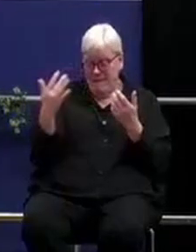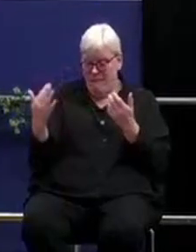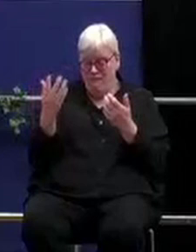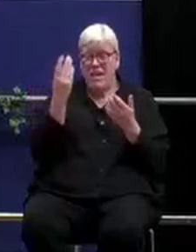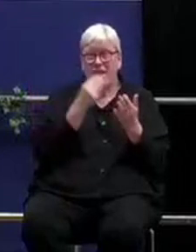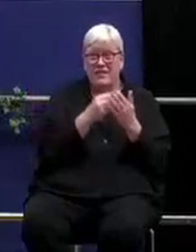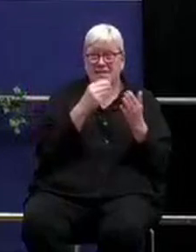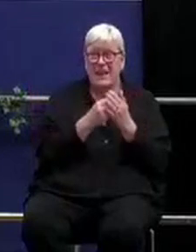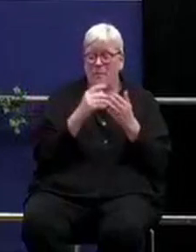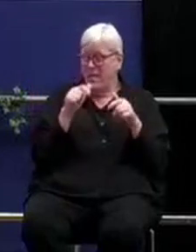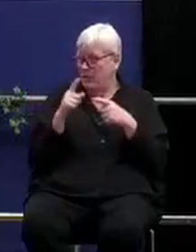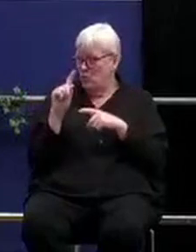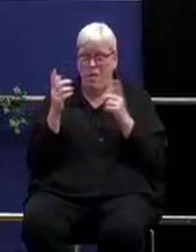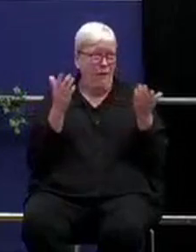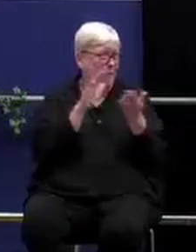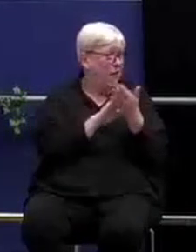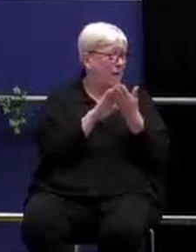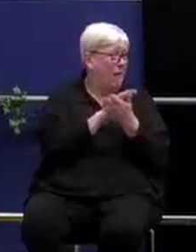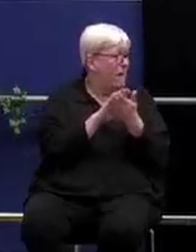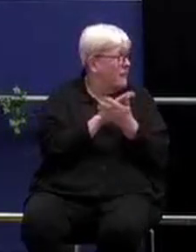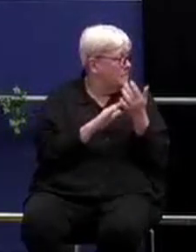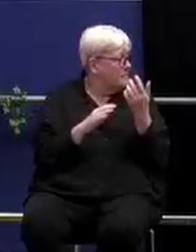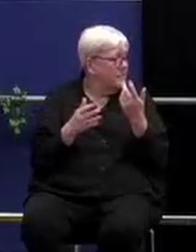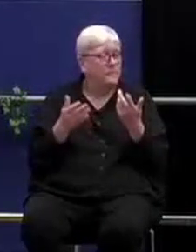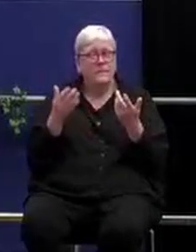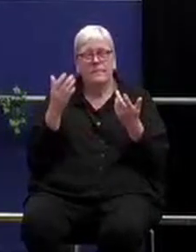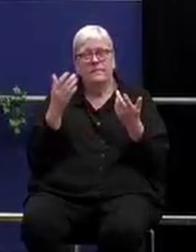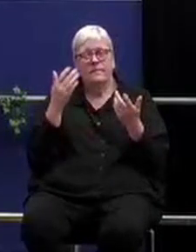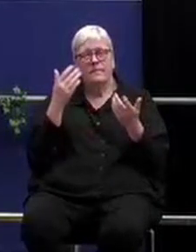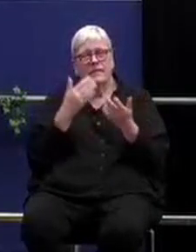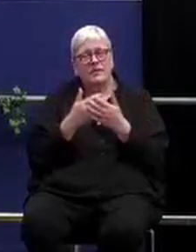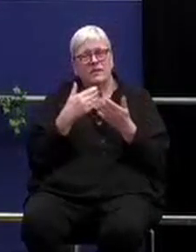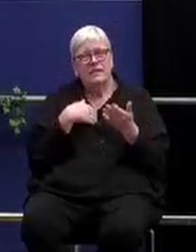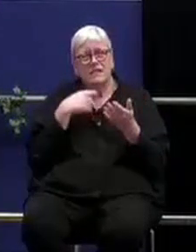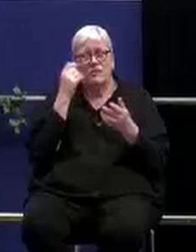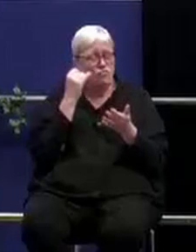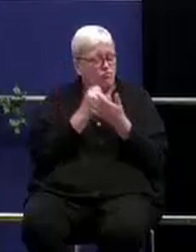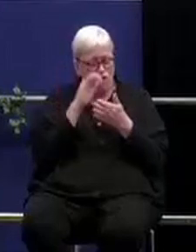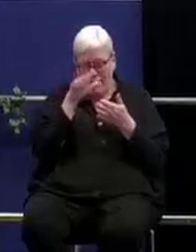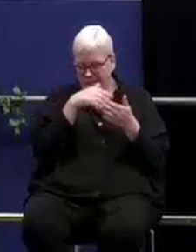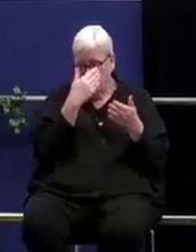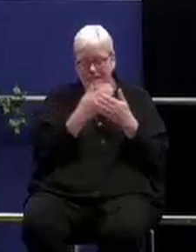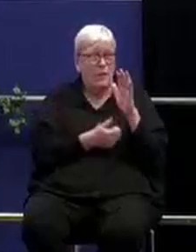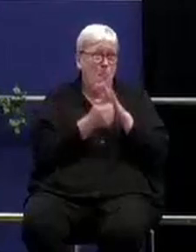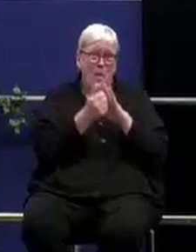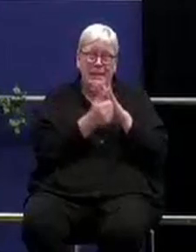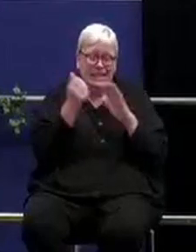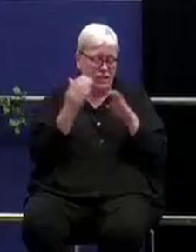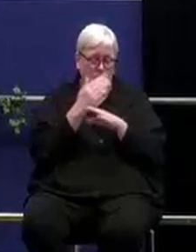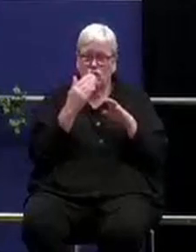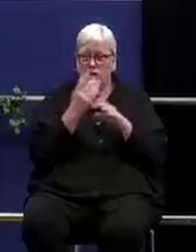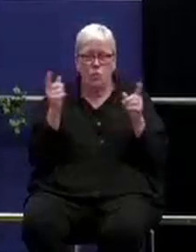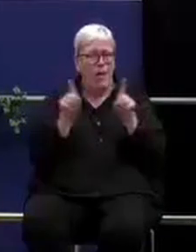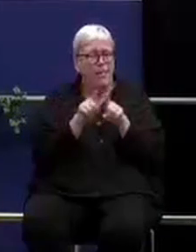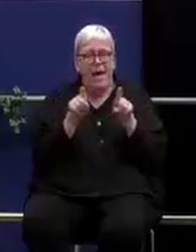that language? Just say what it is. And I think that just gives a real wrong interpretation of what the publishing industry is like. And a lot